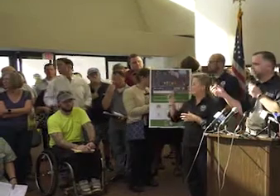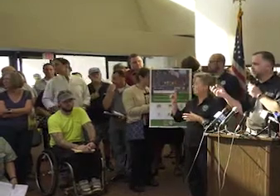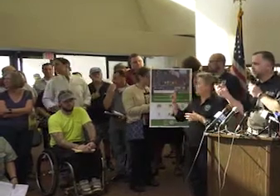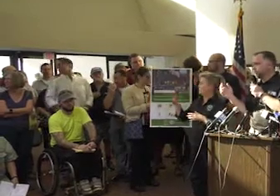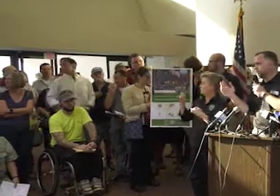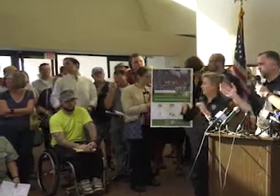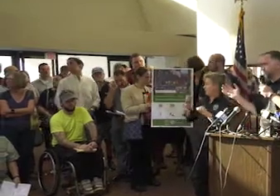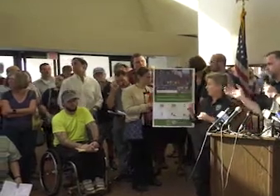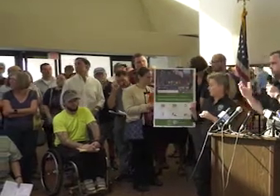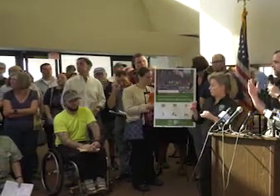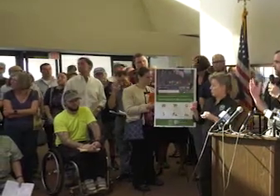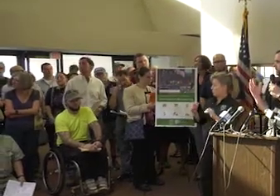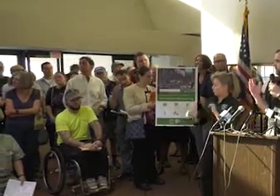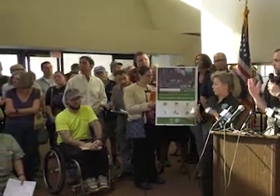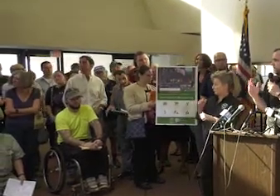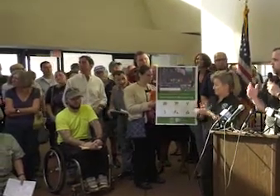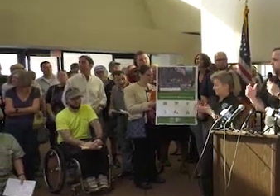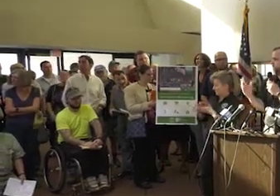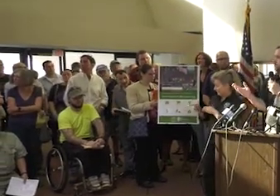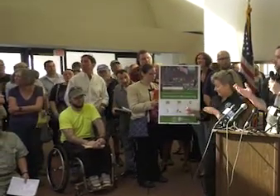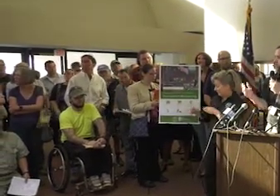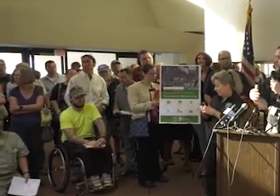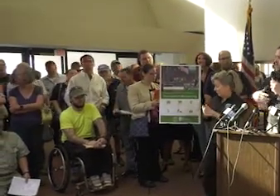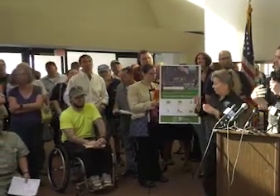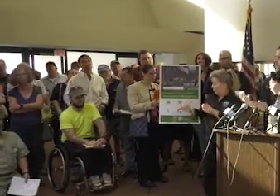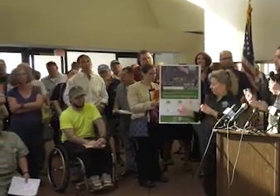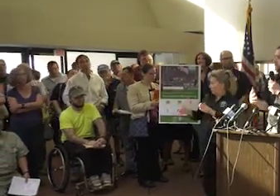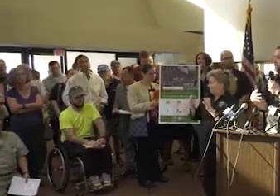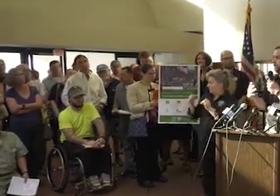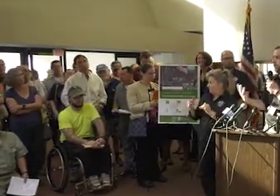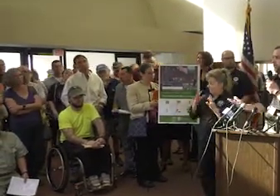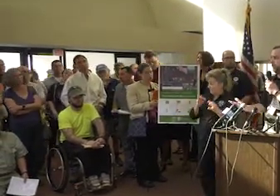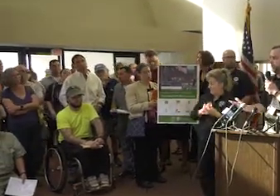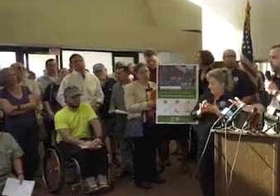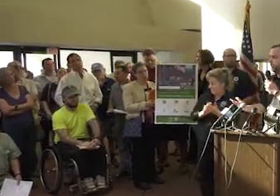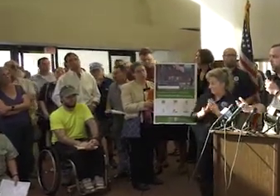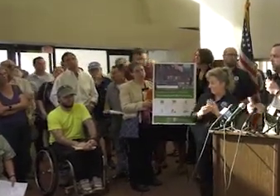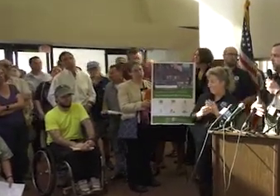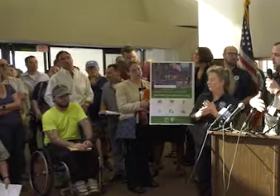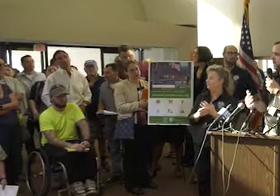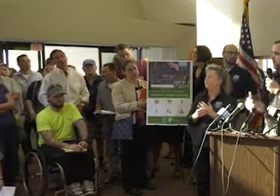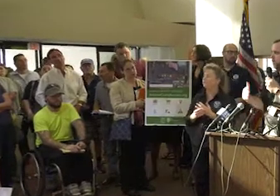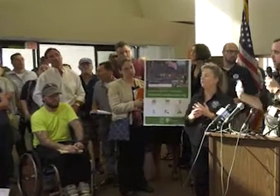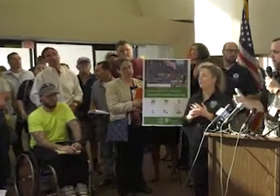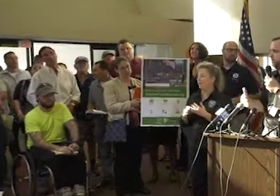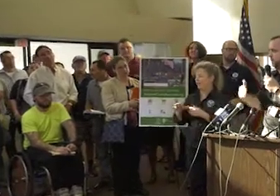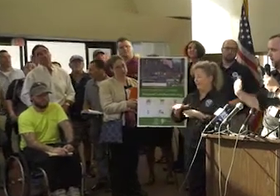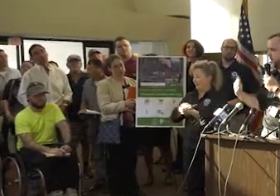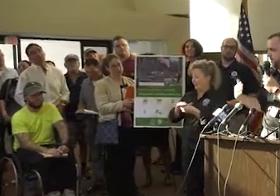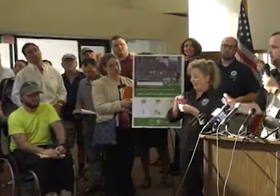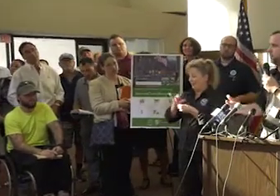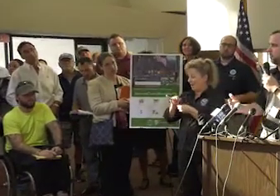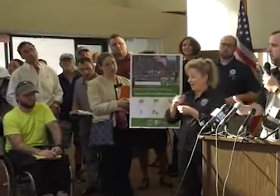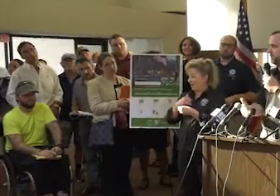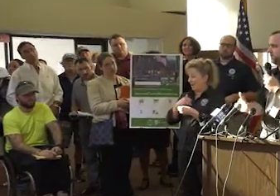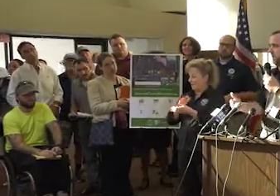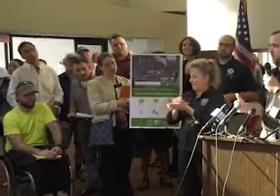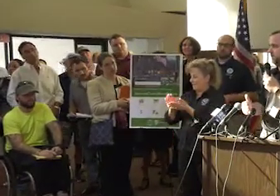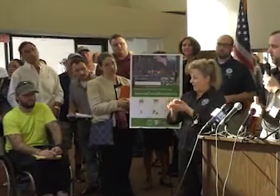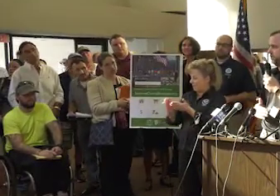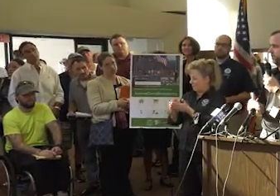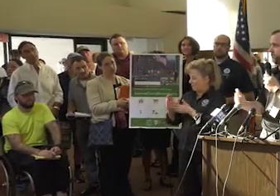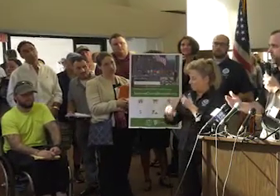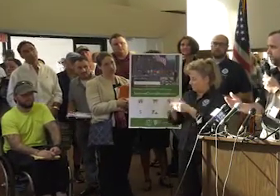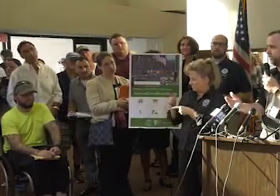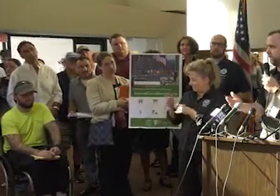the individual who just refuses to clean or the individual that decides to clean on their own, the county will have an abatement process for